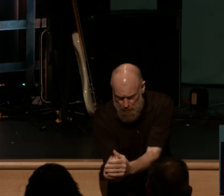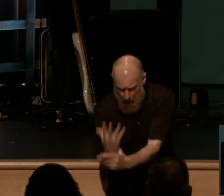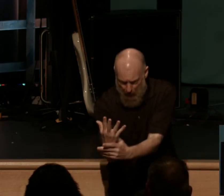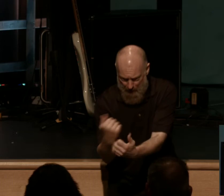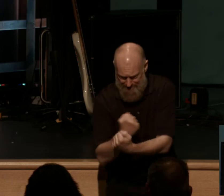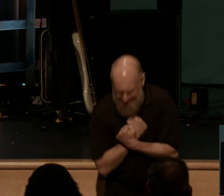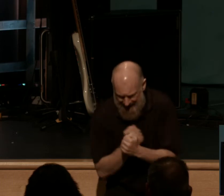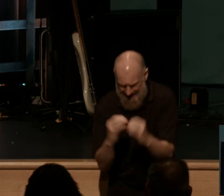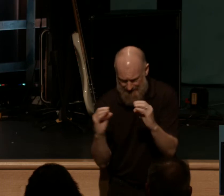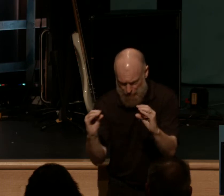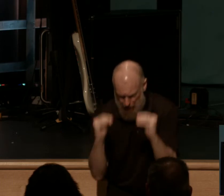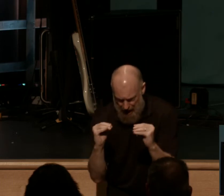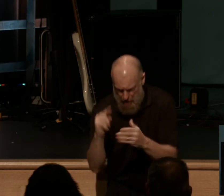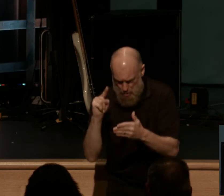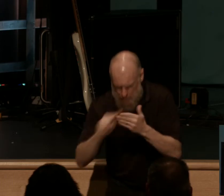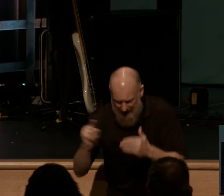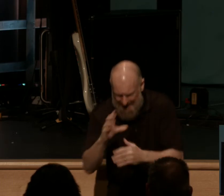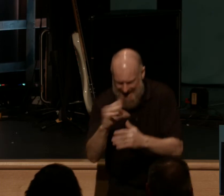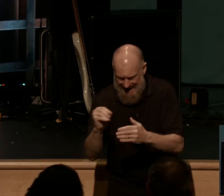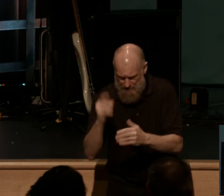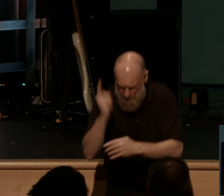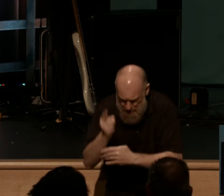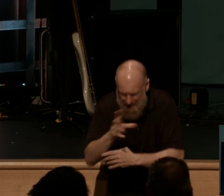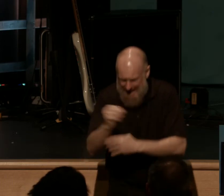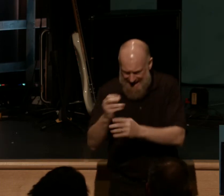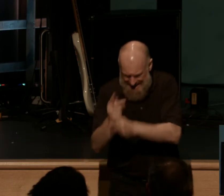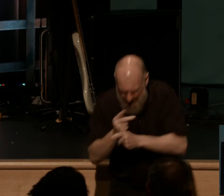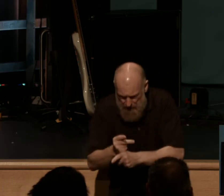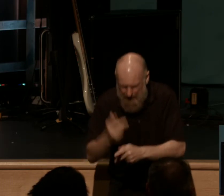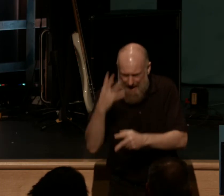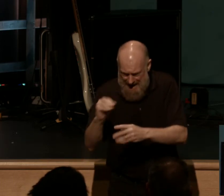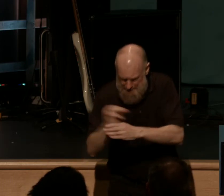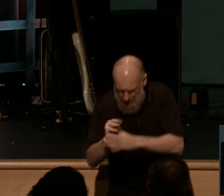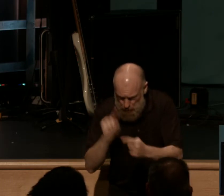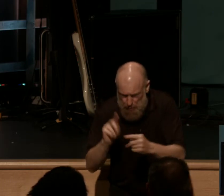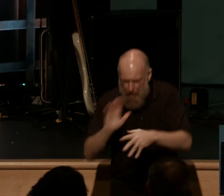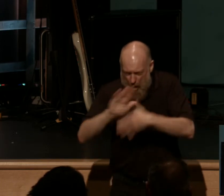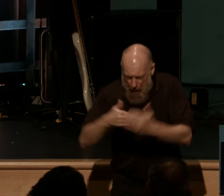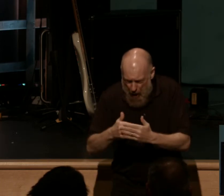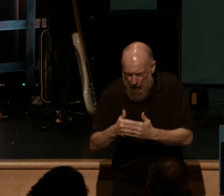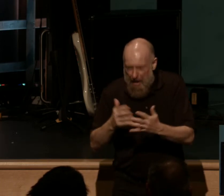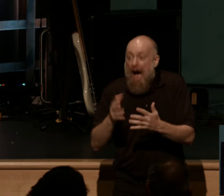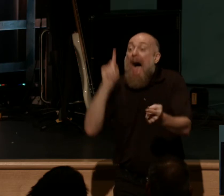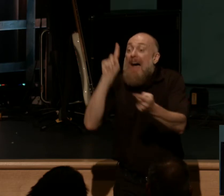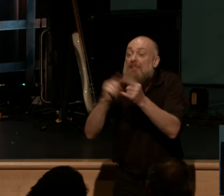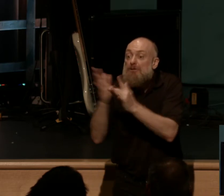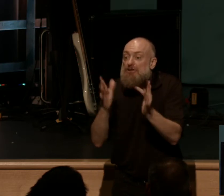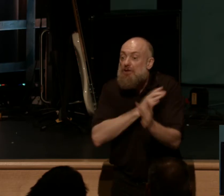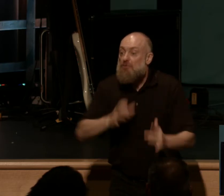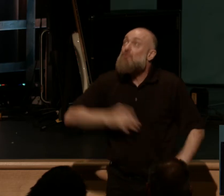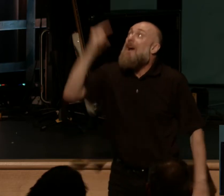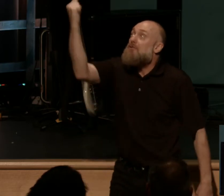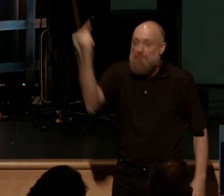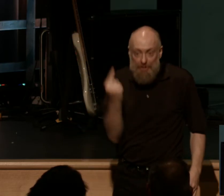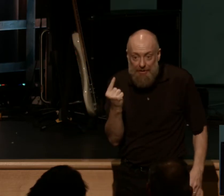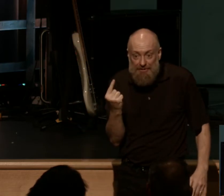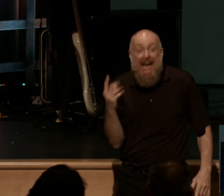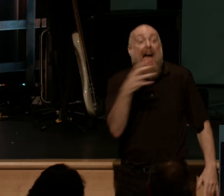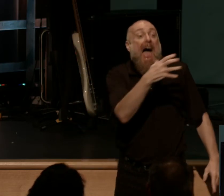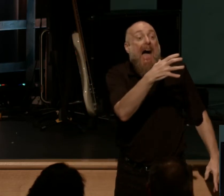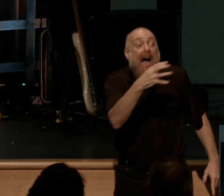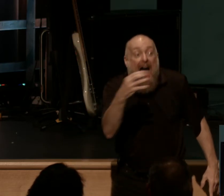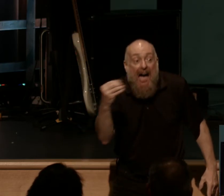loved and taught and corrected and rebuked and cared for and ministered to all the way until Jesus Christ returns.